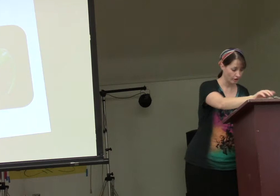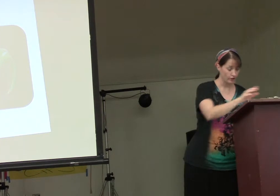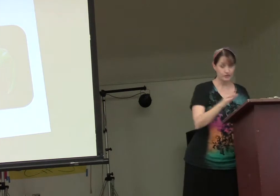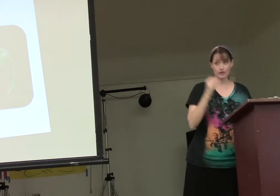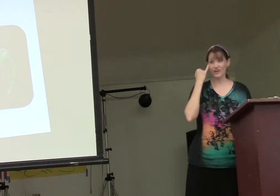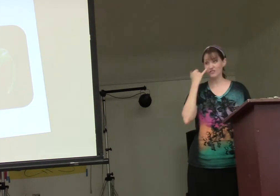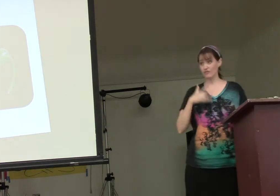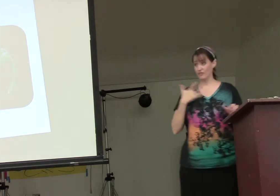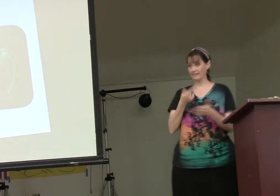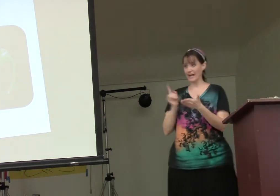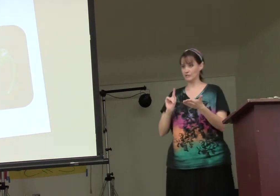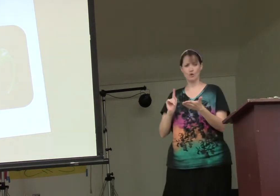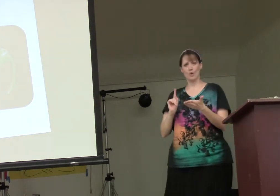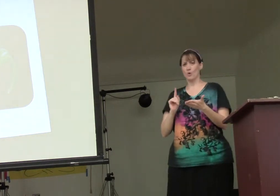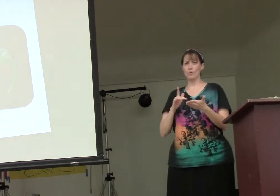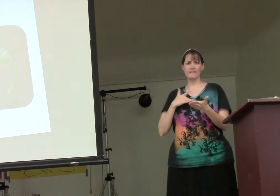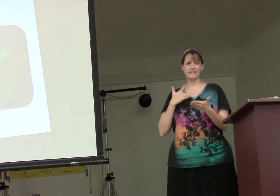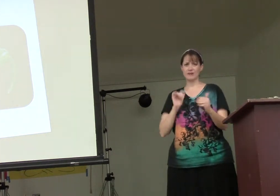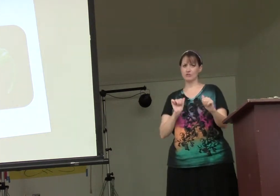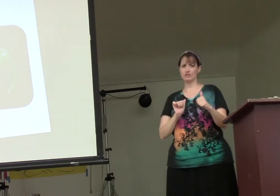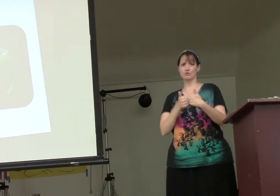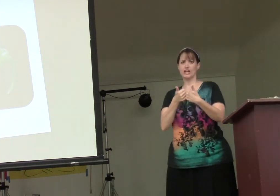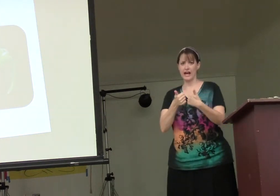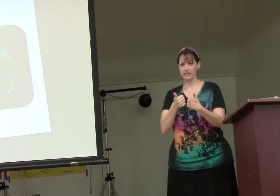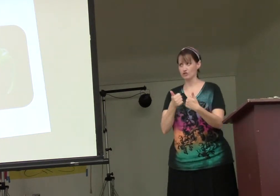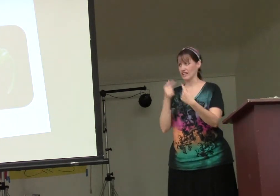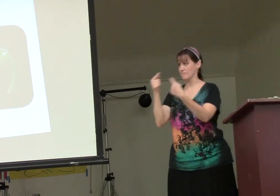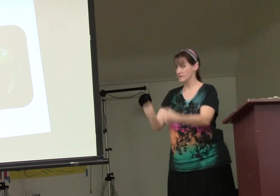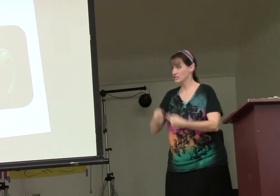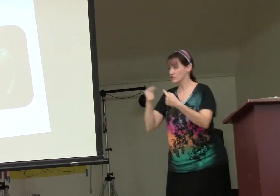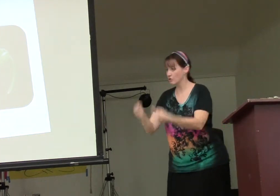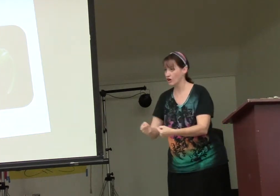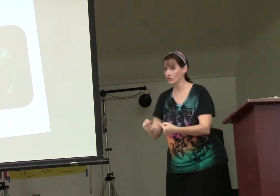So, you know, if you felt last week, oh, I felt that was so challenging, like a big struggle,